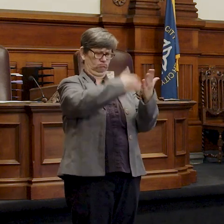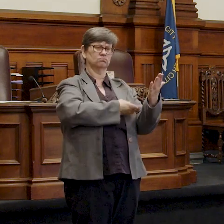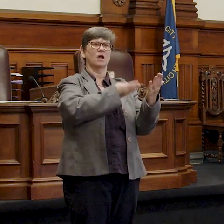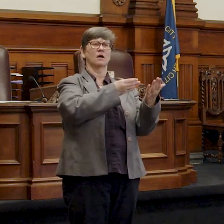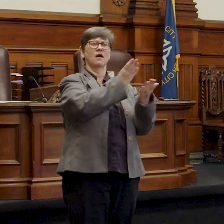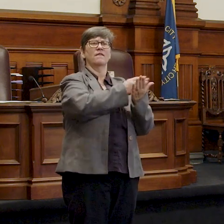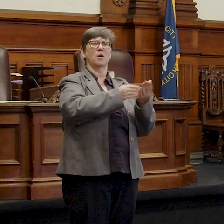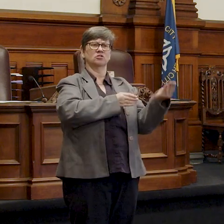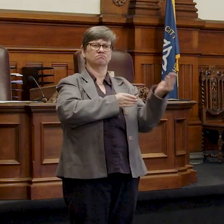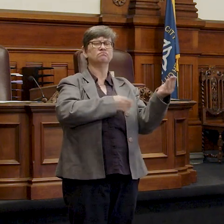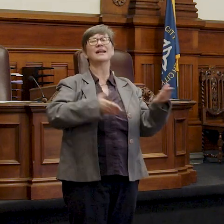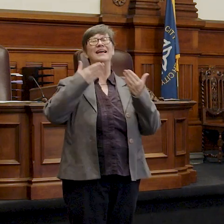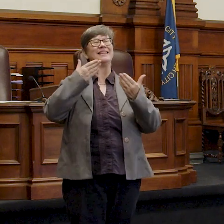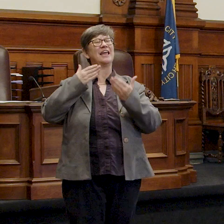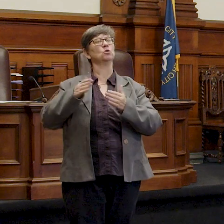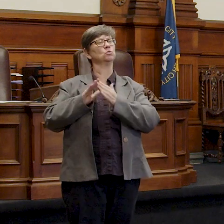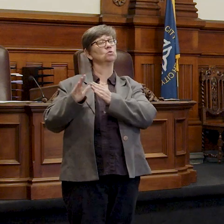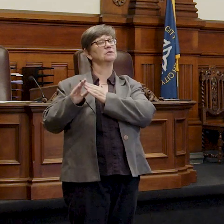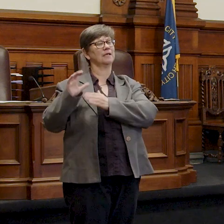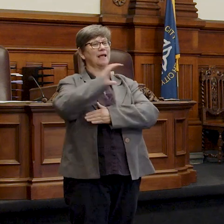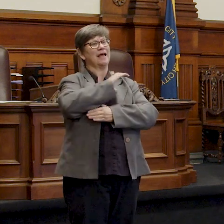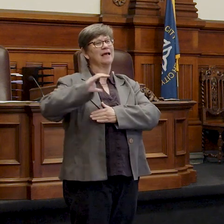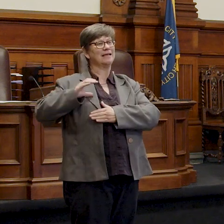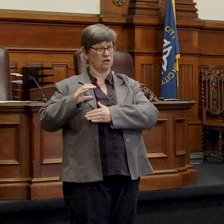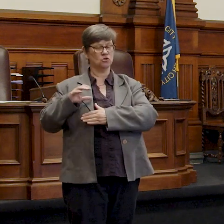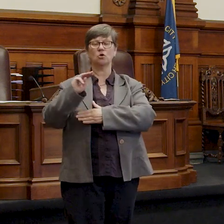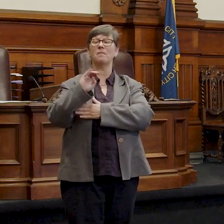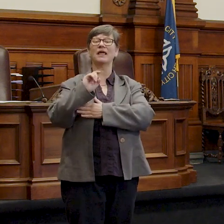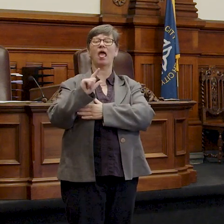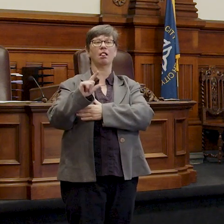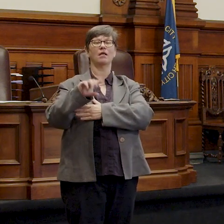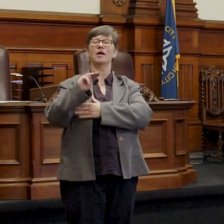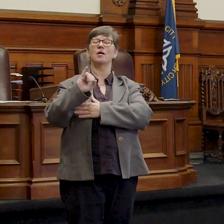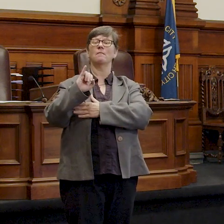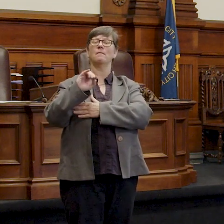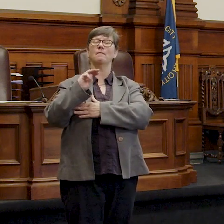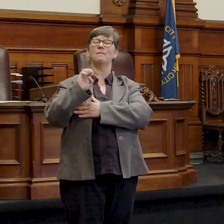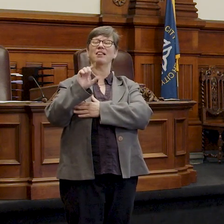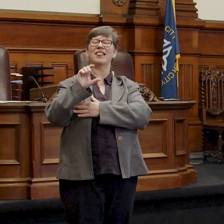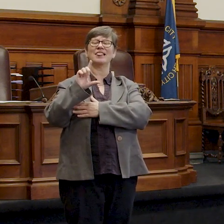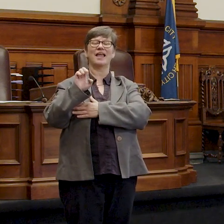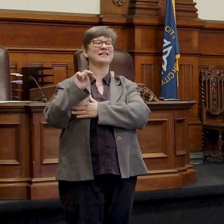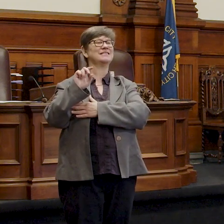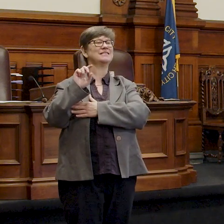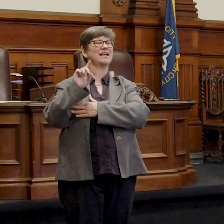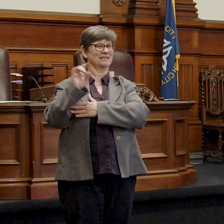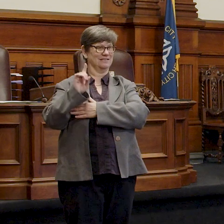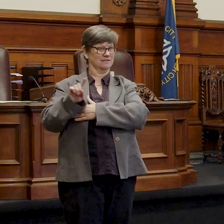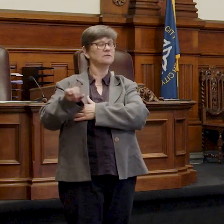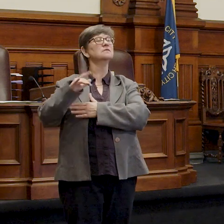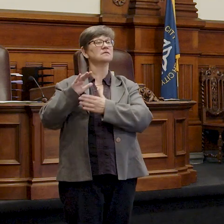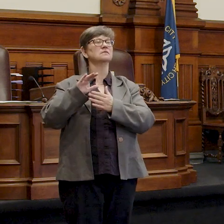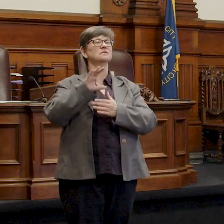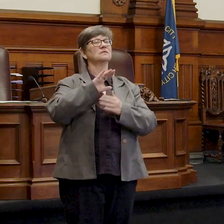by Council President Miguel Melendez, for their input on this budget, and we look forward to all the sessions that will